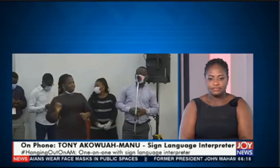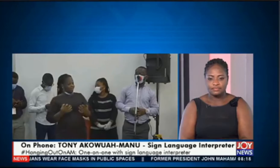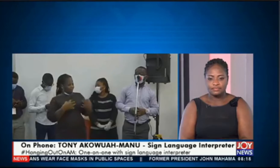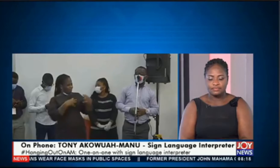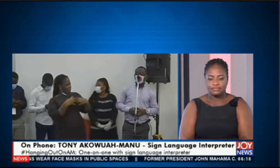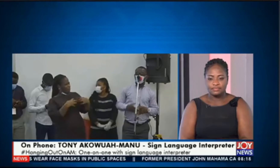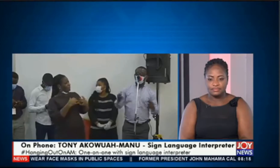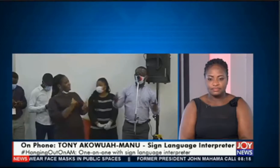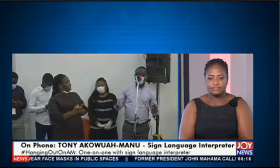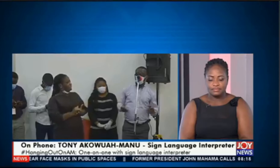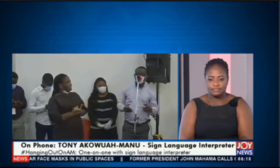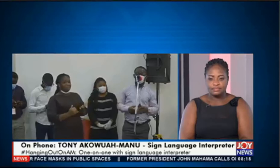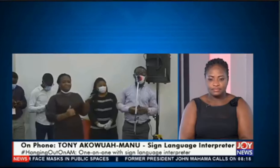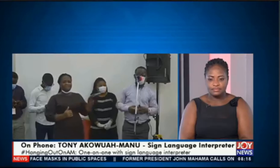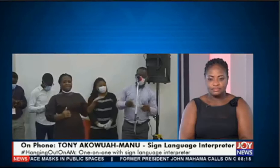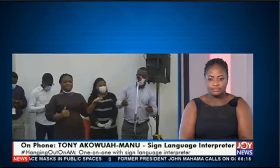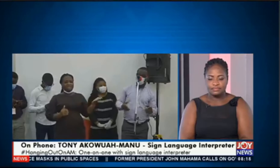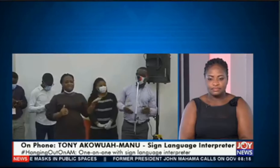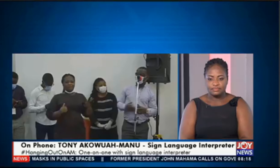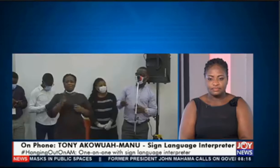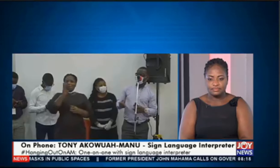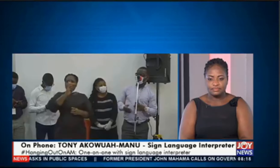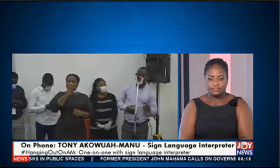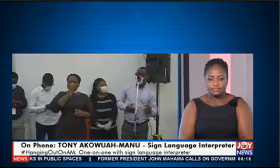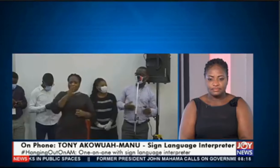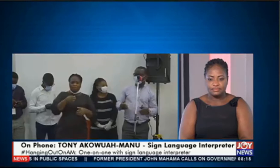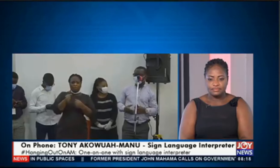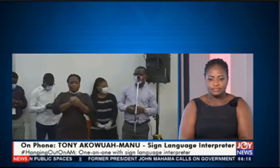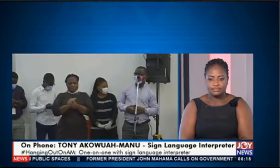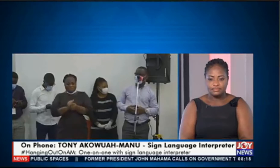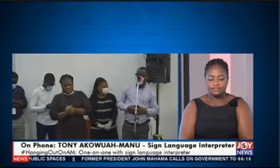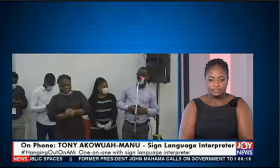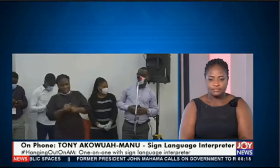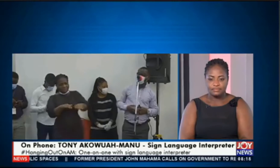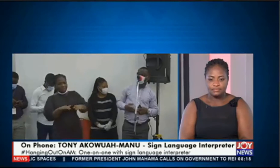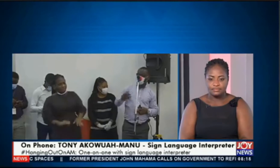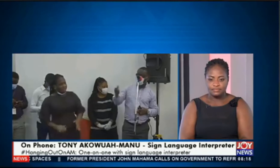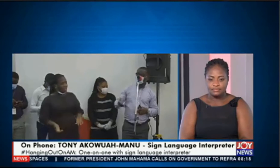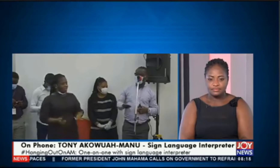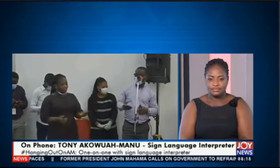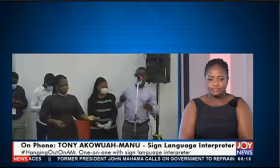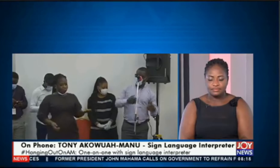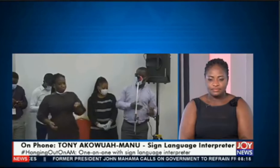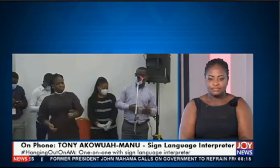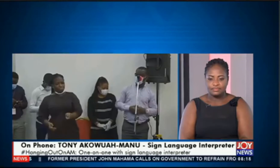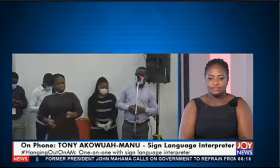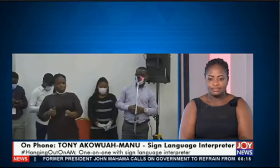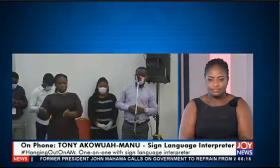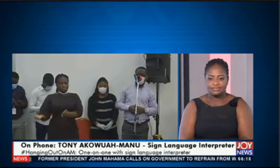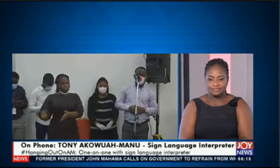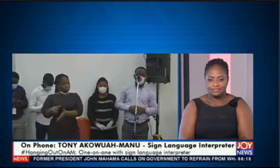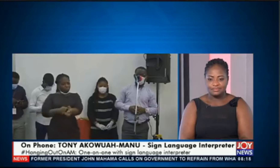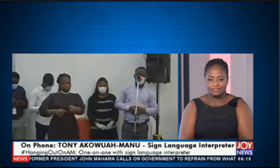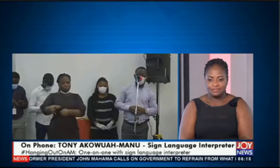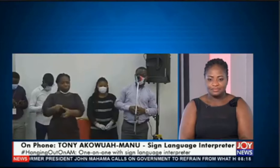were disabled, because the use of sign language was being used by all members within the society. And we are doing our best. I